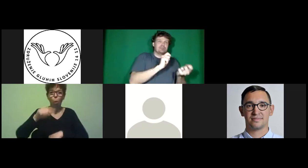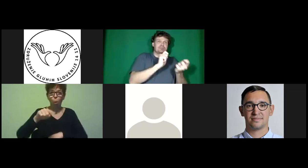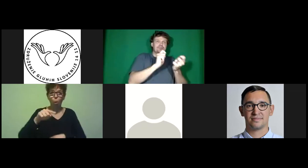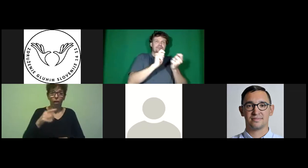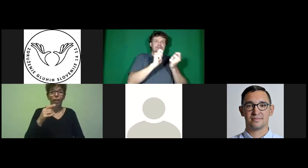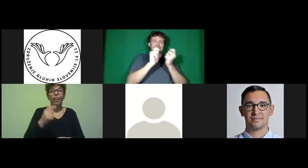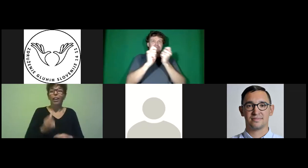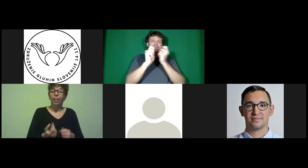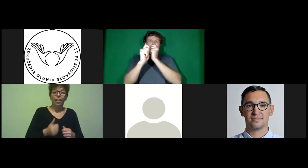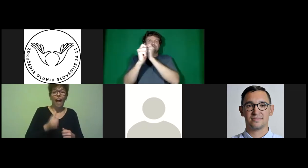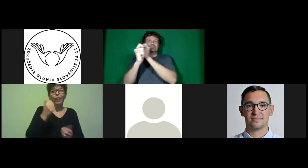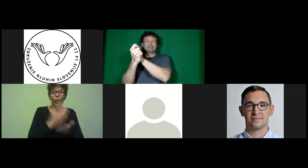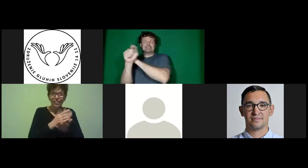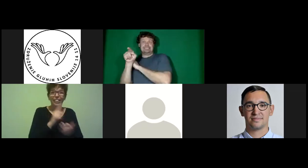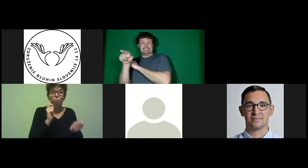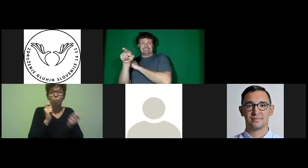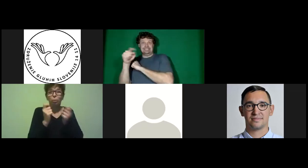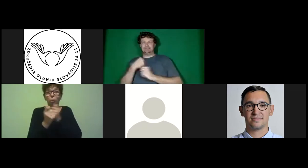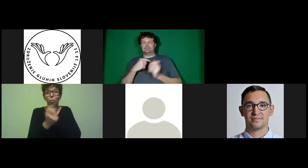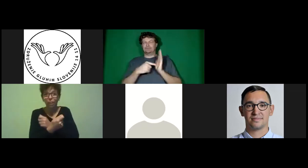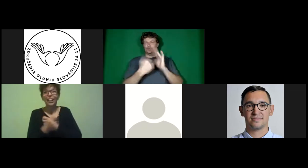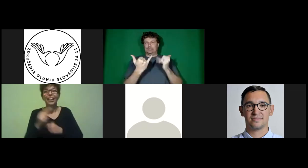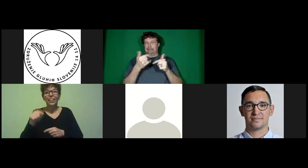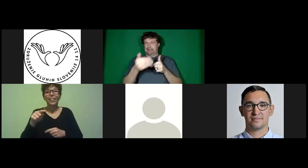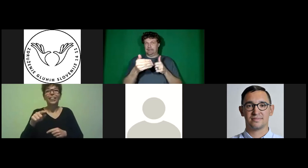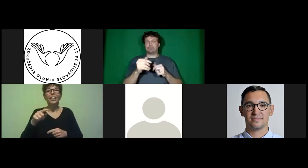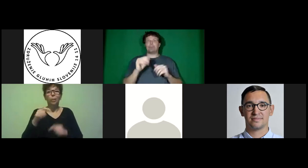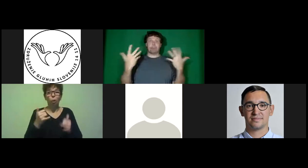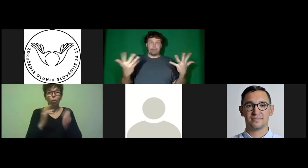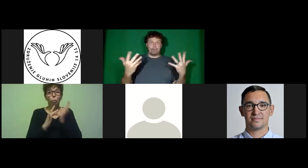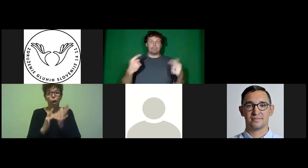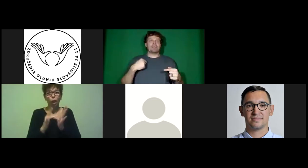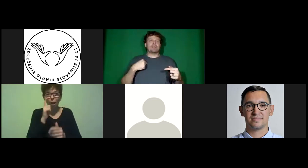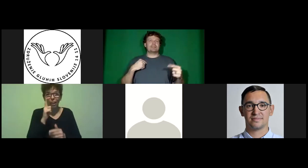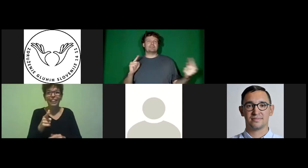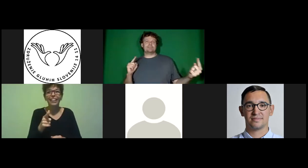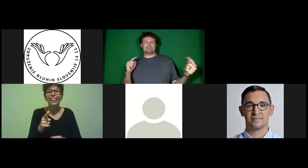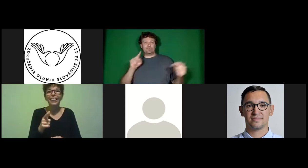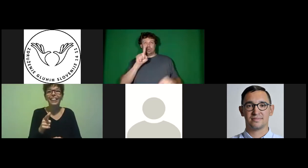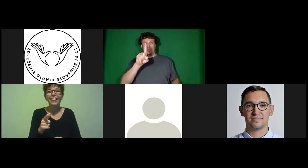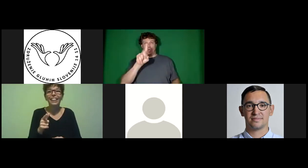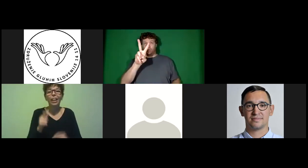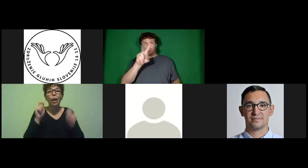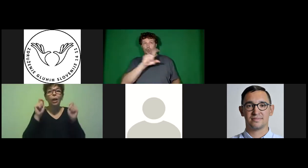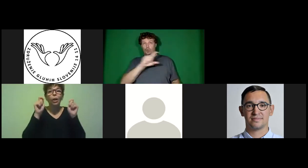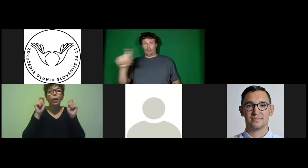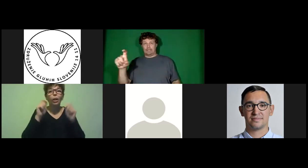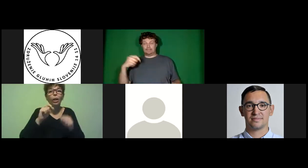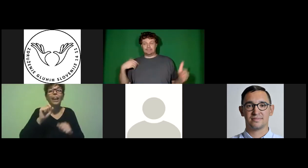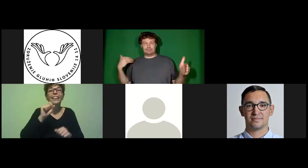You see me dancing very awkwardly in the beginning, and you see me improve.